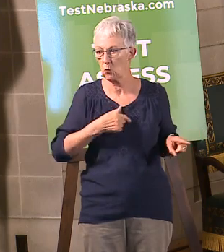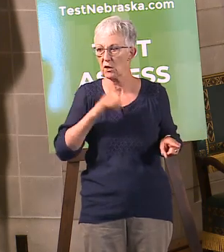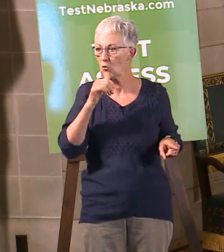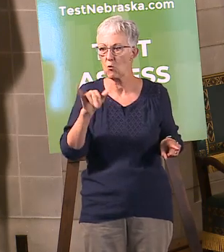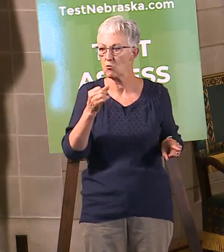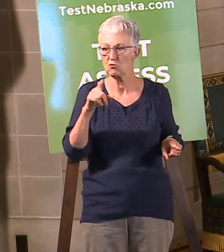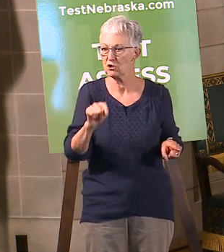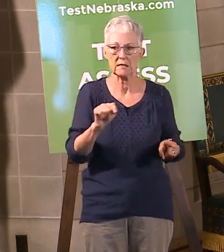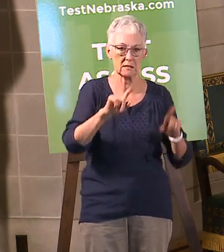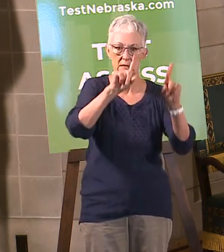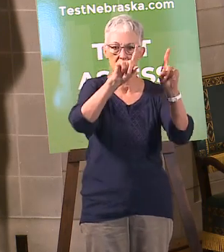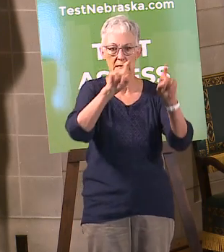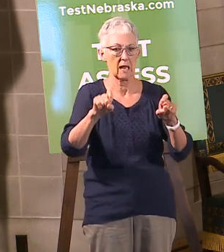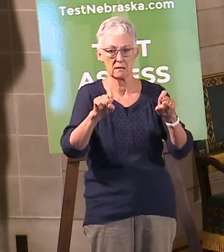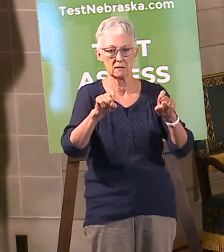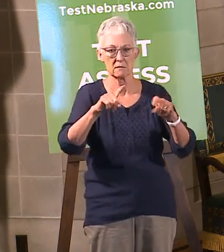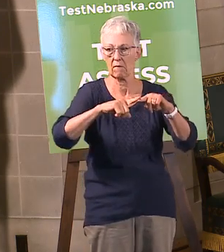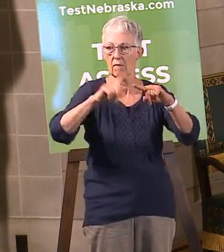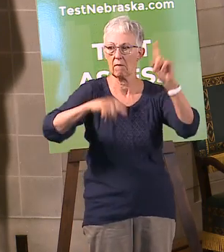workers.